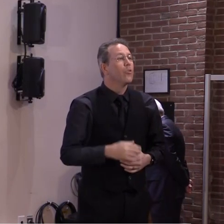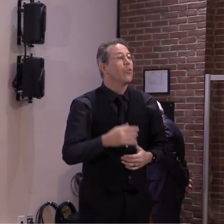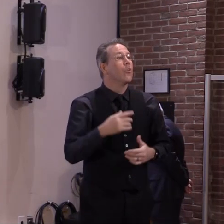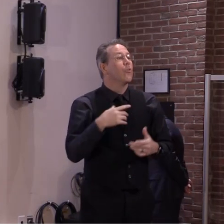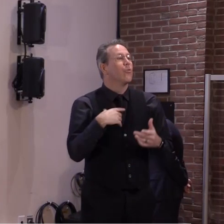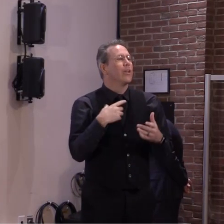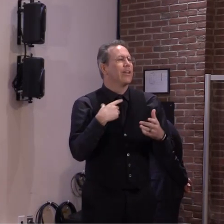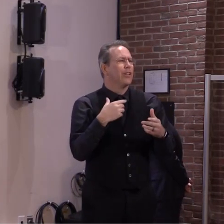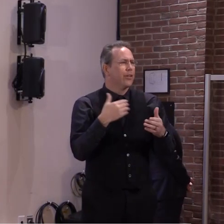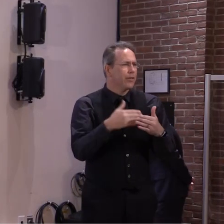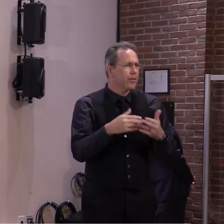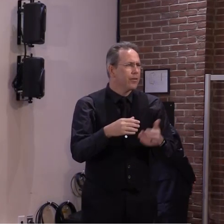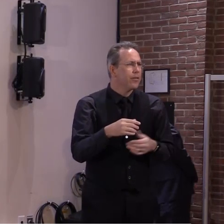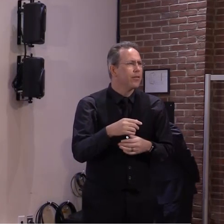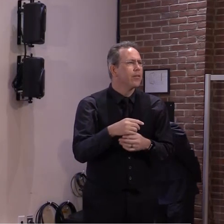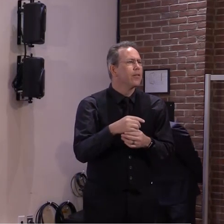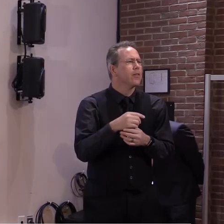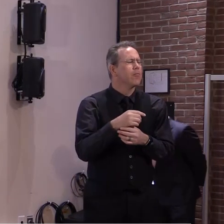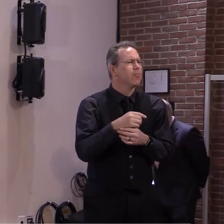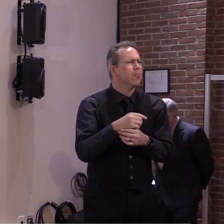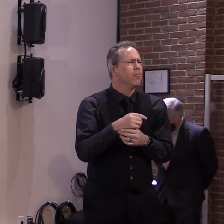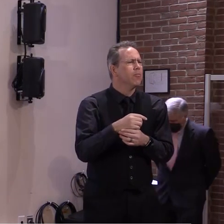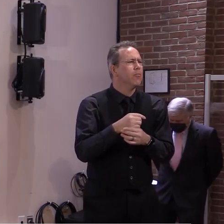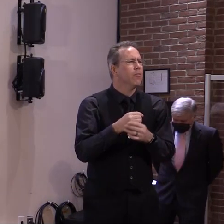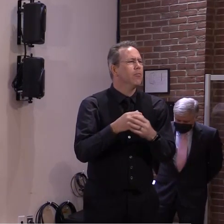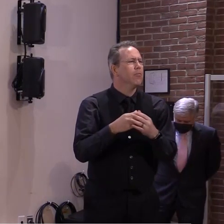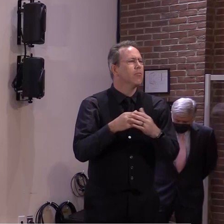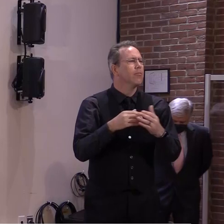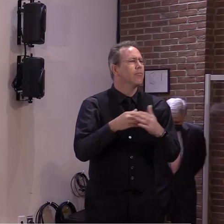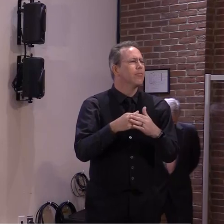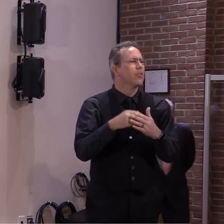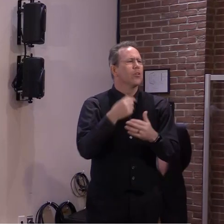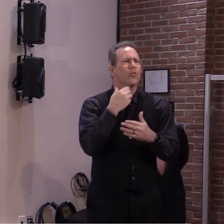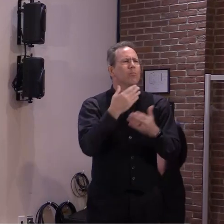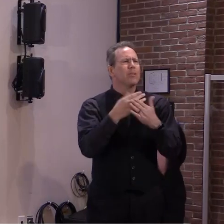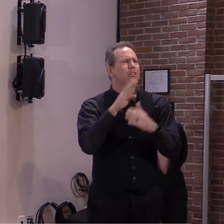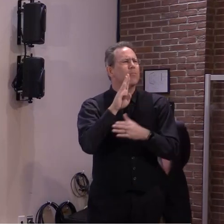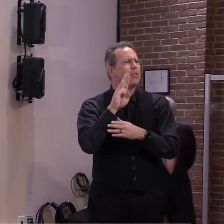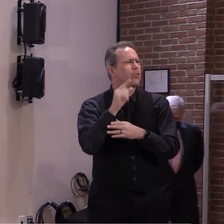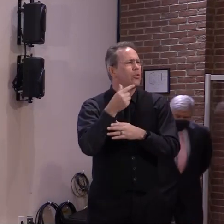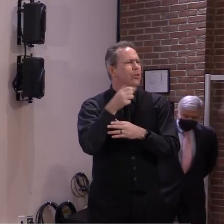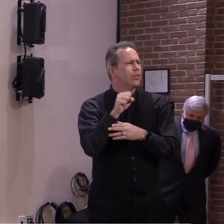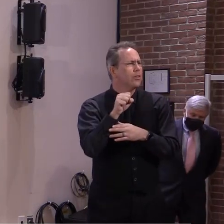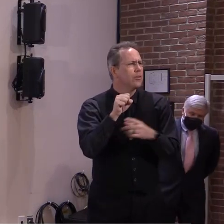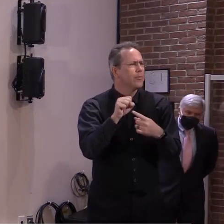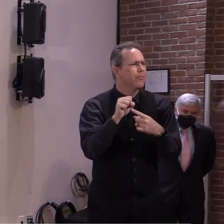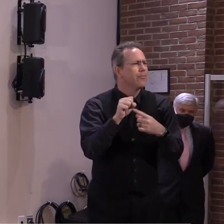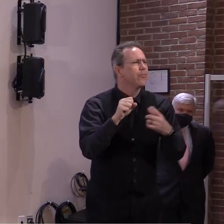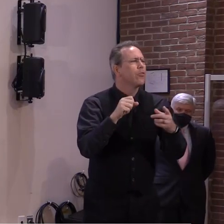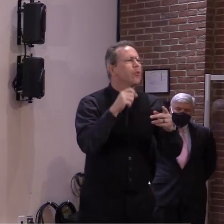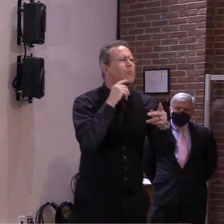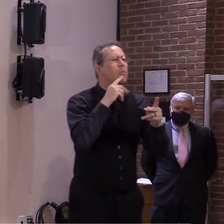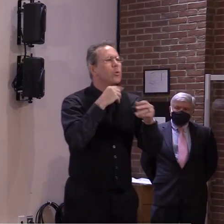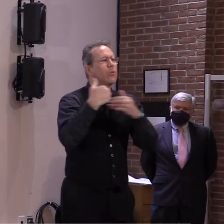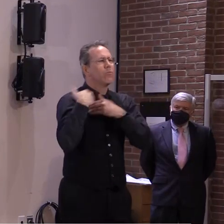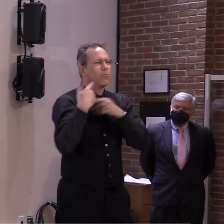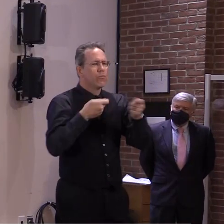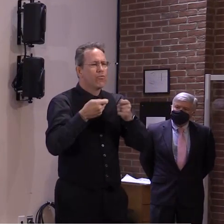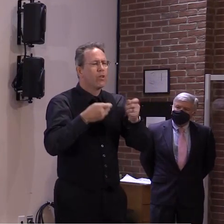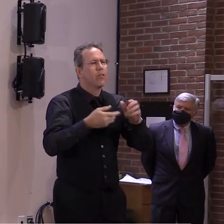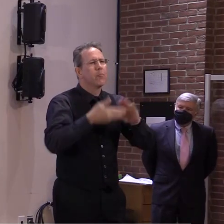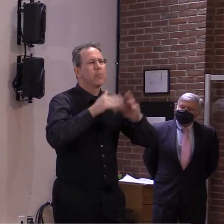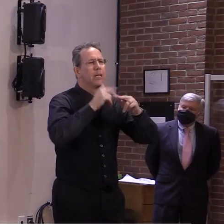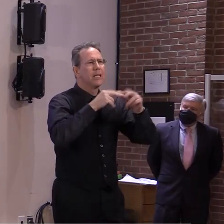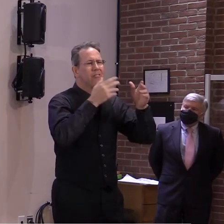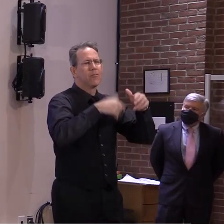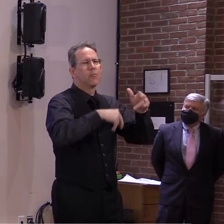maintains those buildings to create a safe environment for jury trials. It's unclear to me whether they've actually held